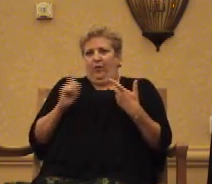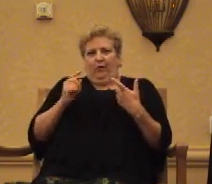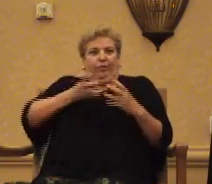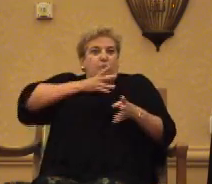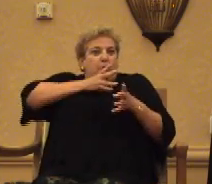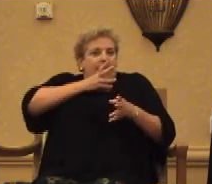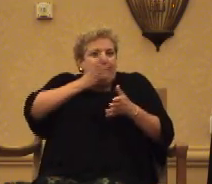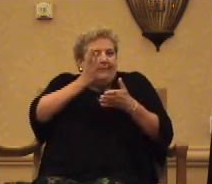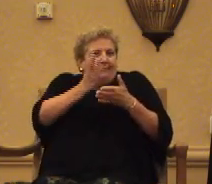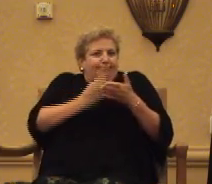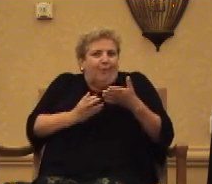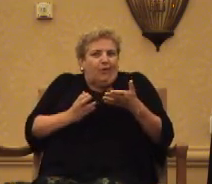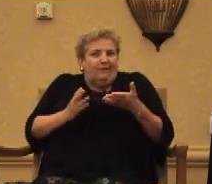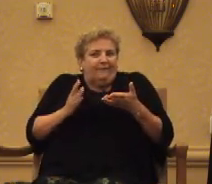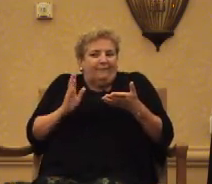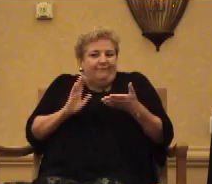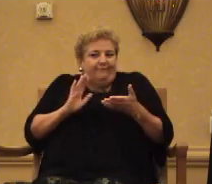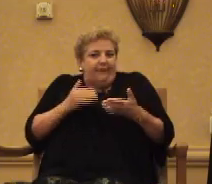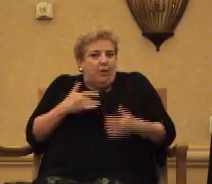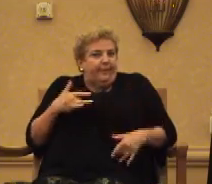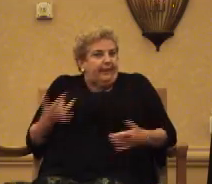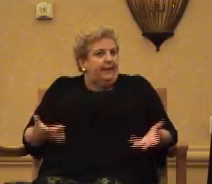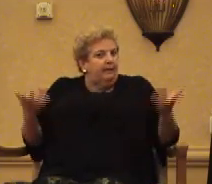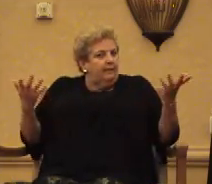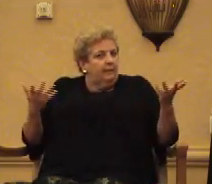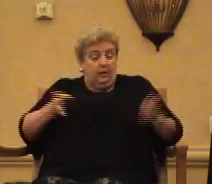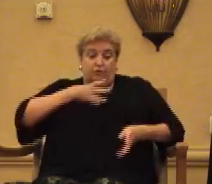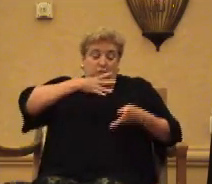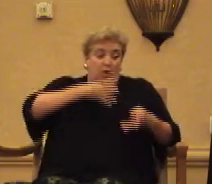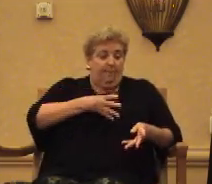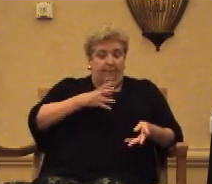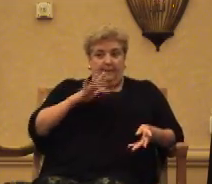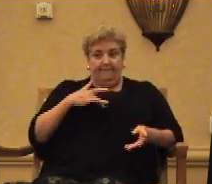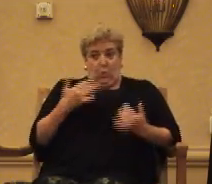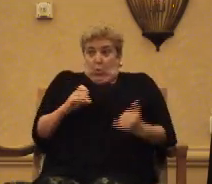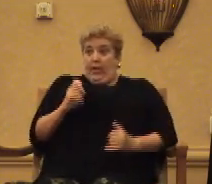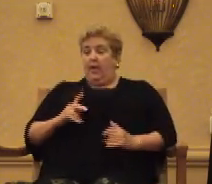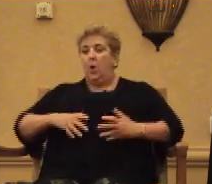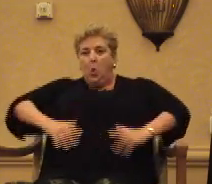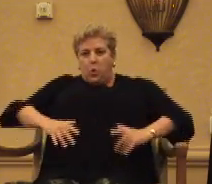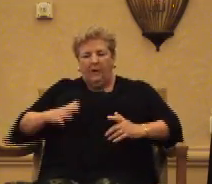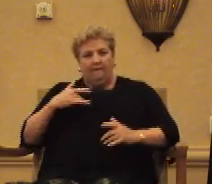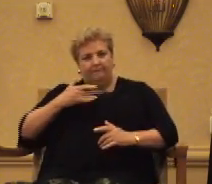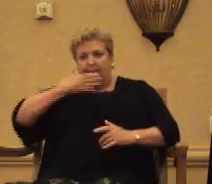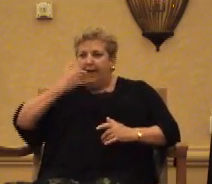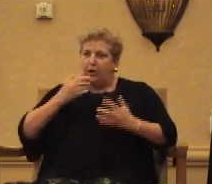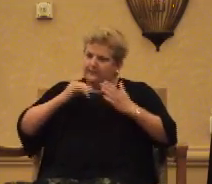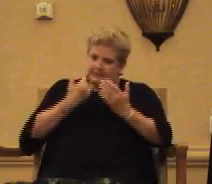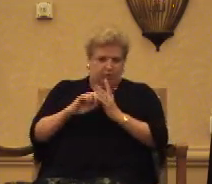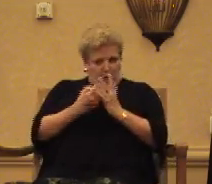deal. You know, you throw up and it kind of gives you a new start for a little bit. You know, it's not a bad deal.